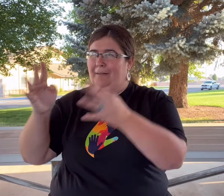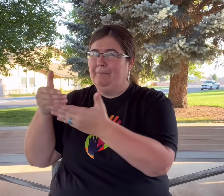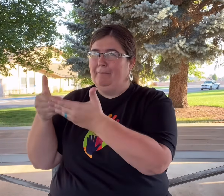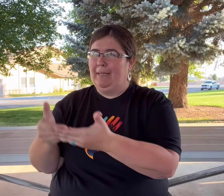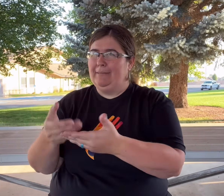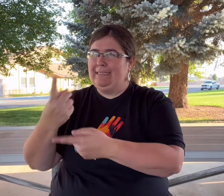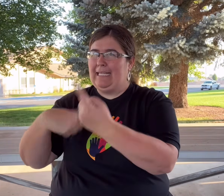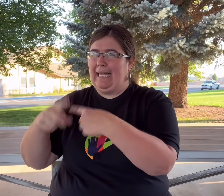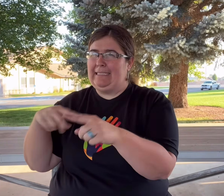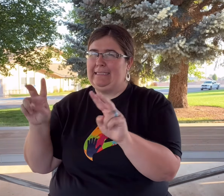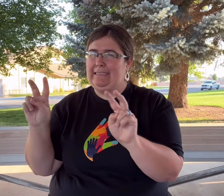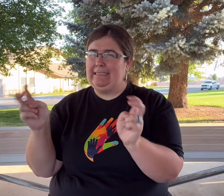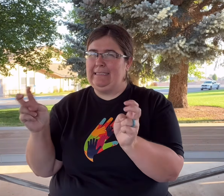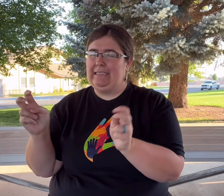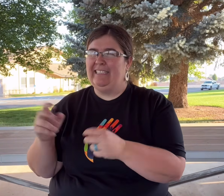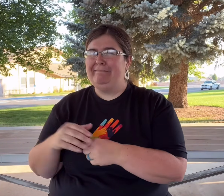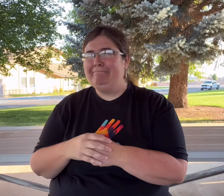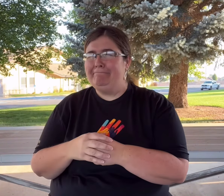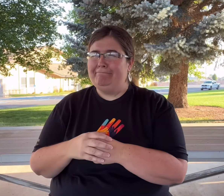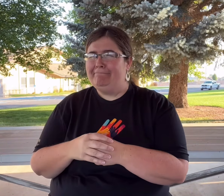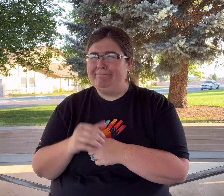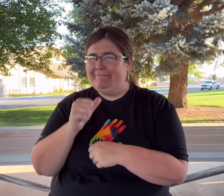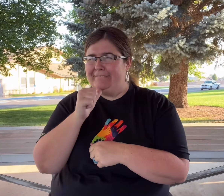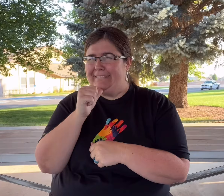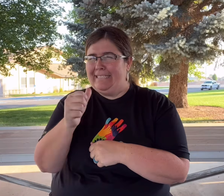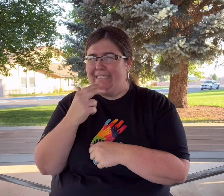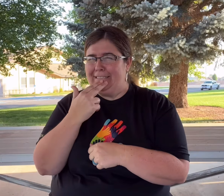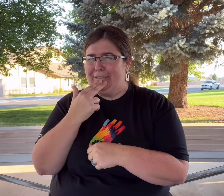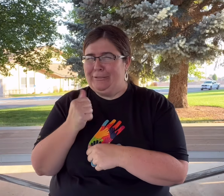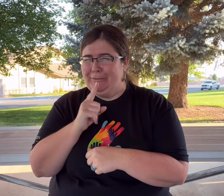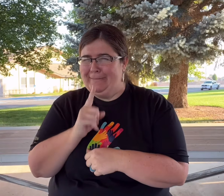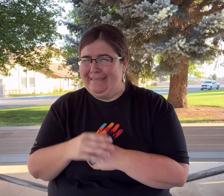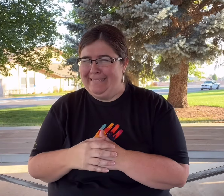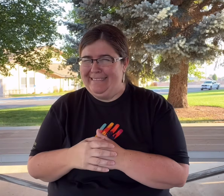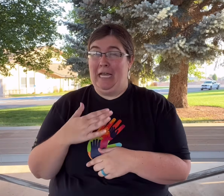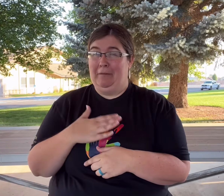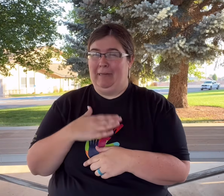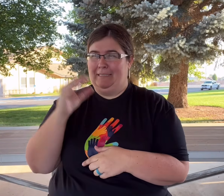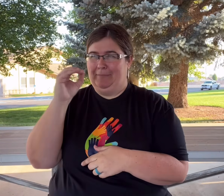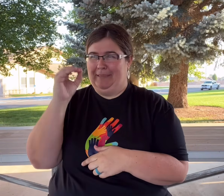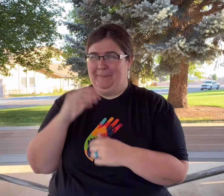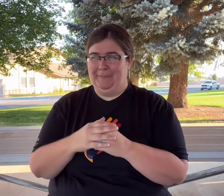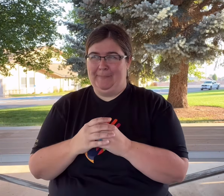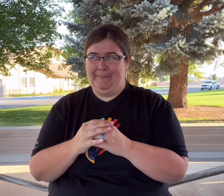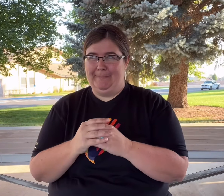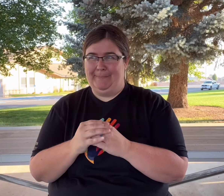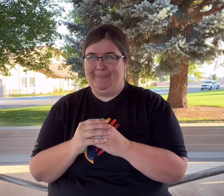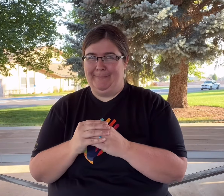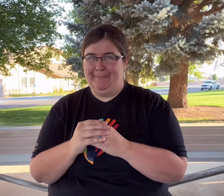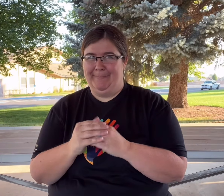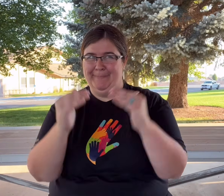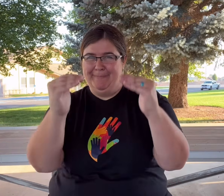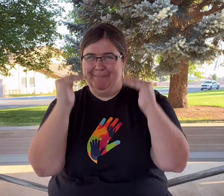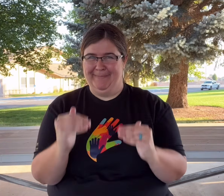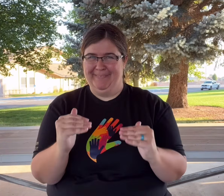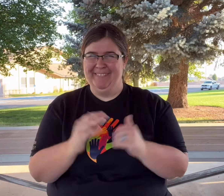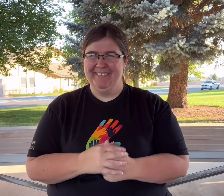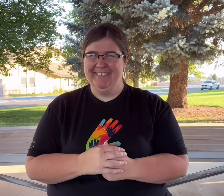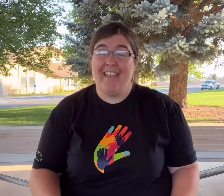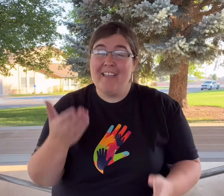the community made up baby signs to market everywhere, that wasn't so cute. But that's just my opinion, so moving